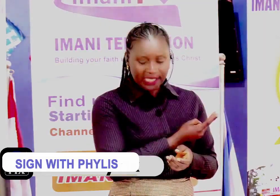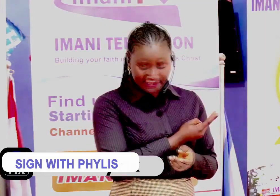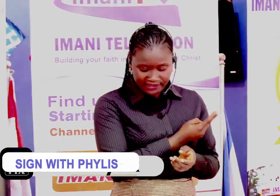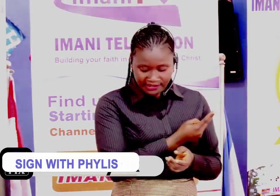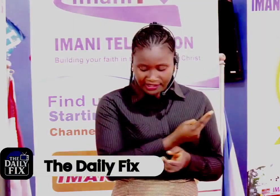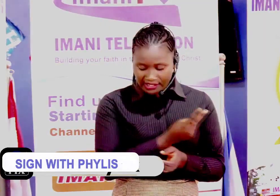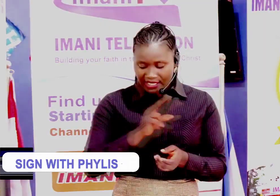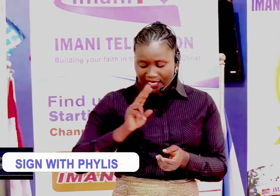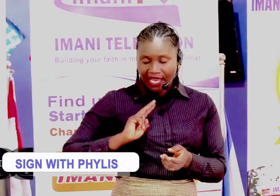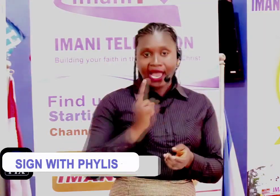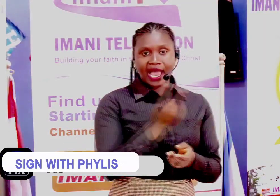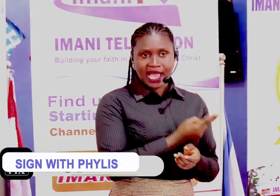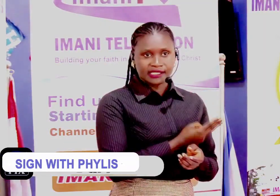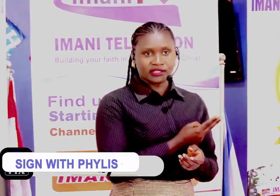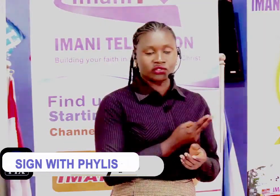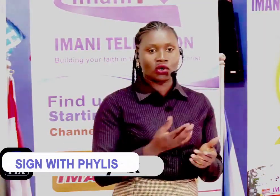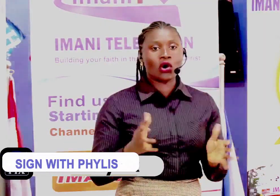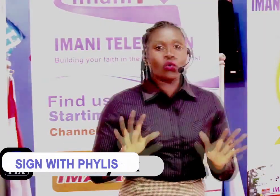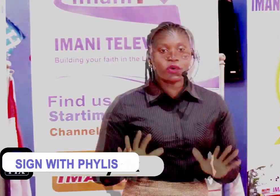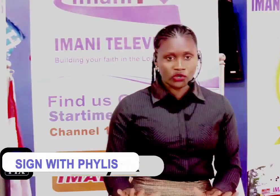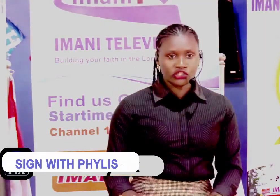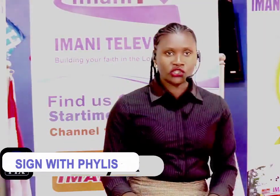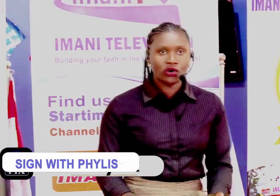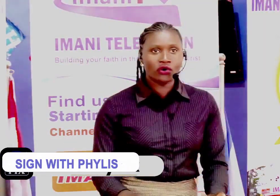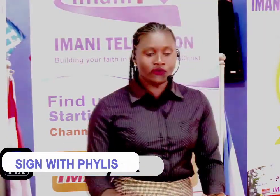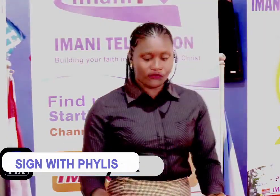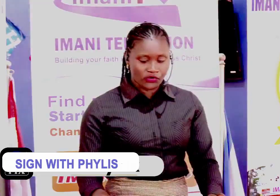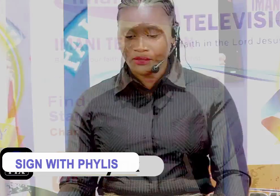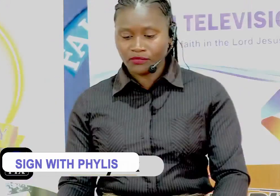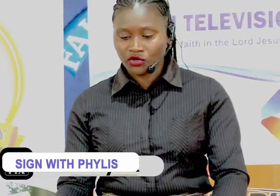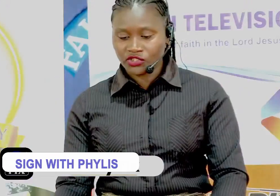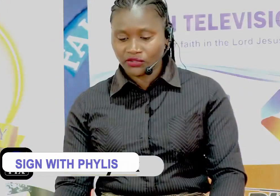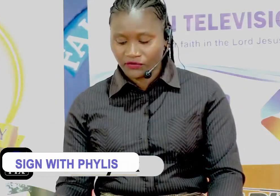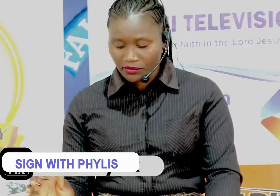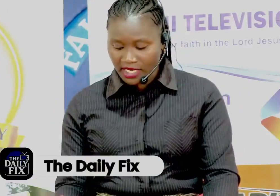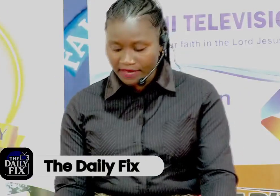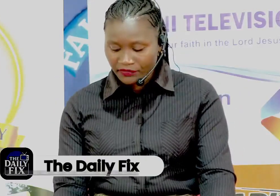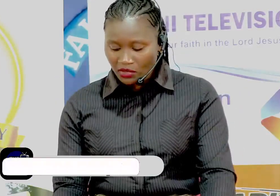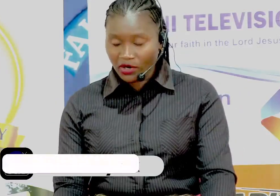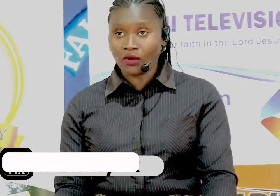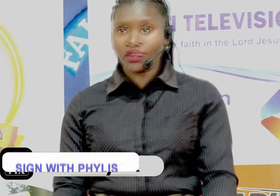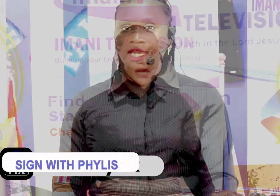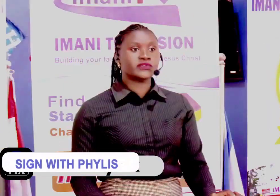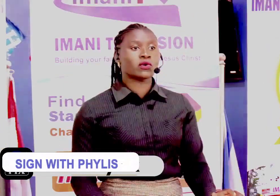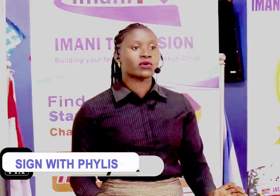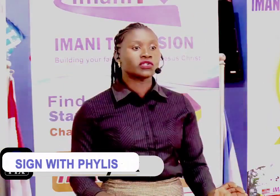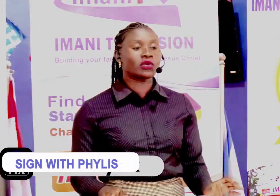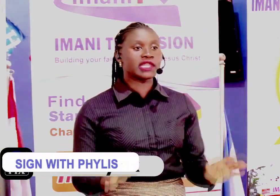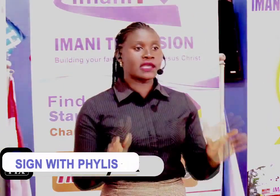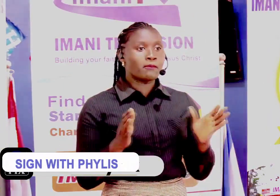us. So we continue from there where we left. So we continue with